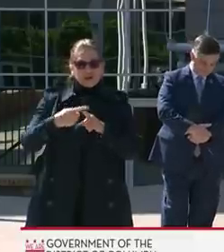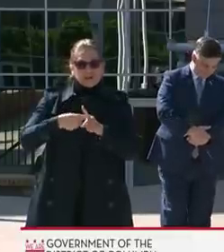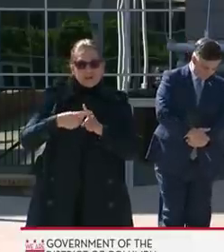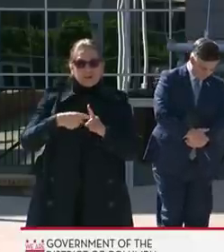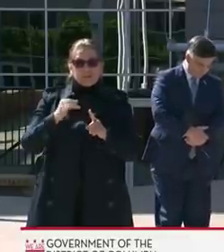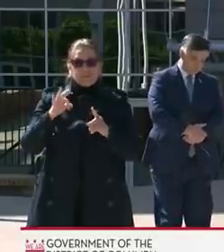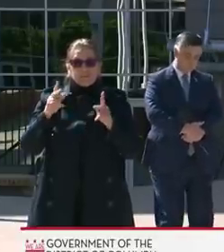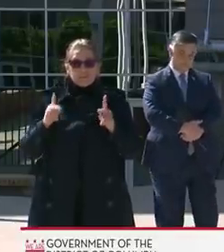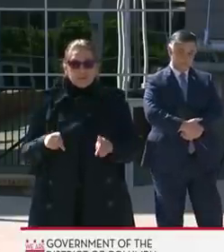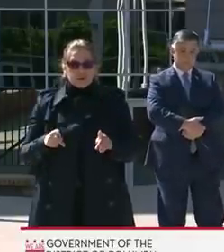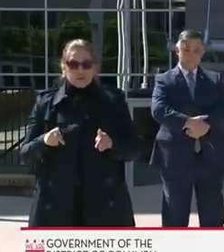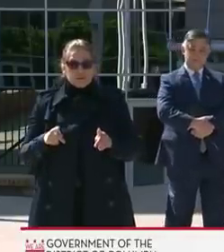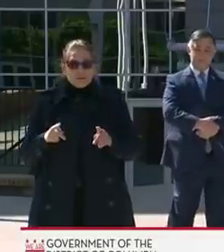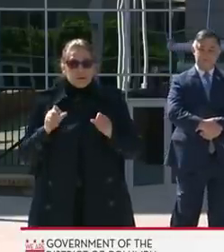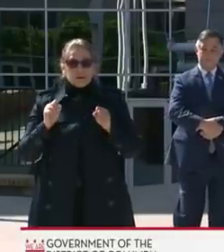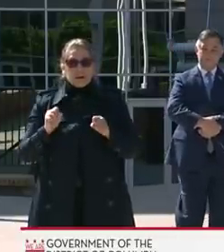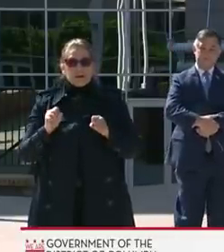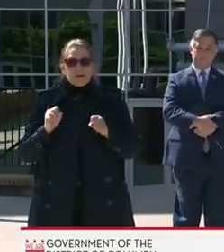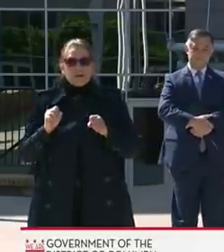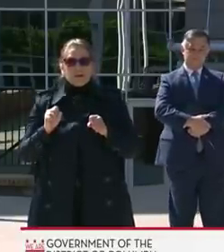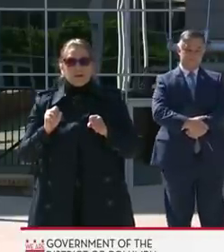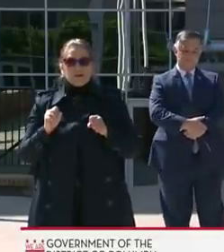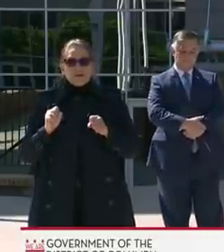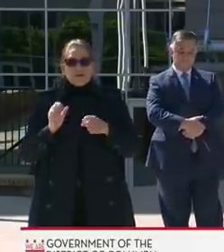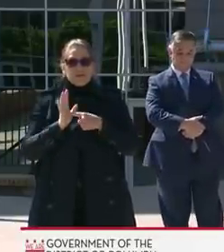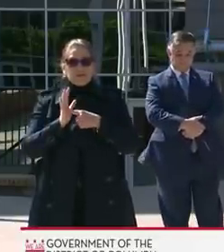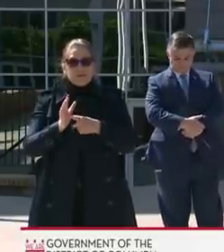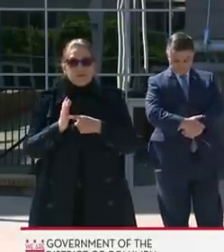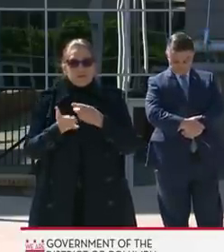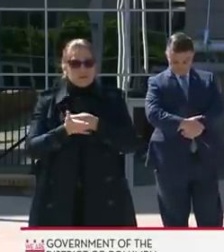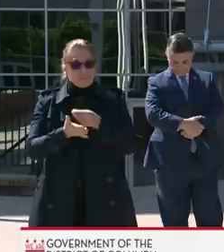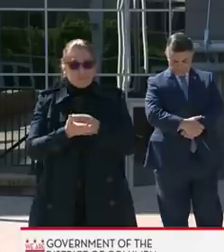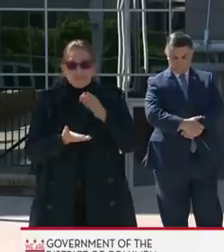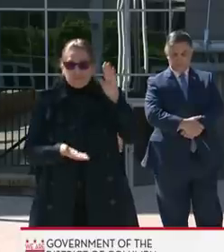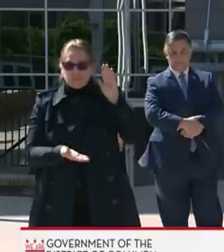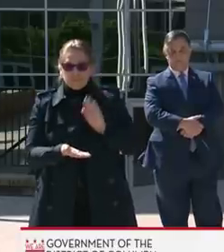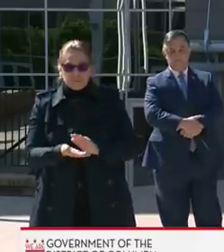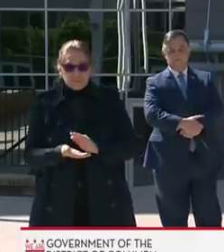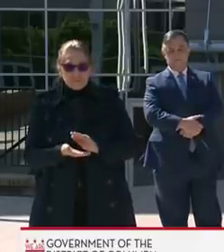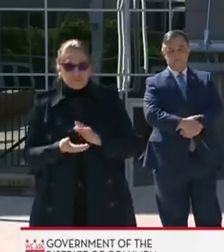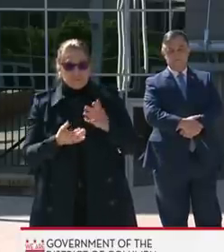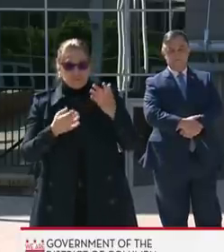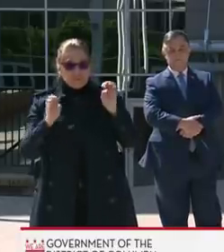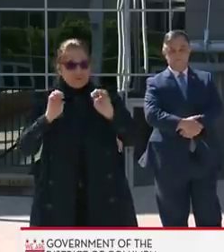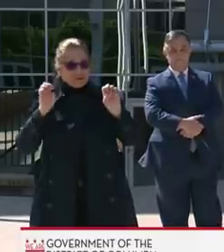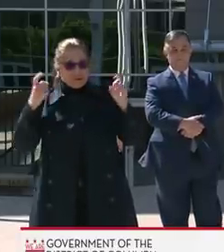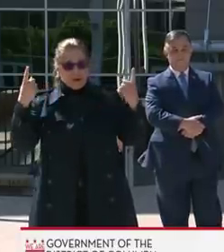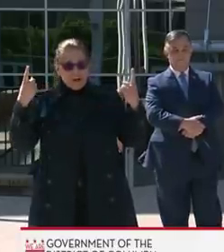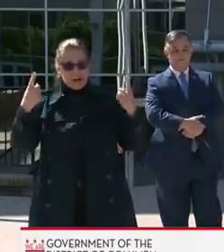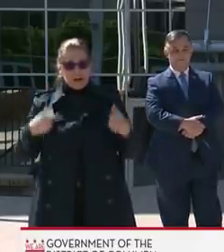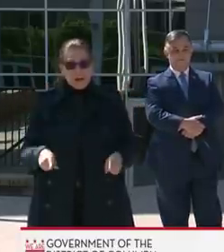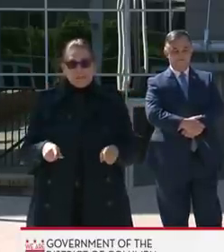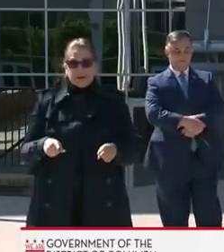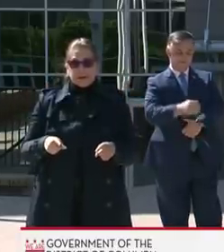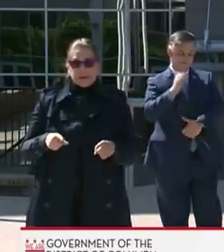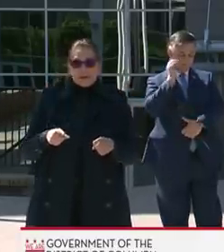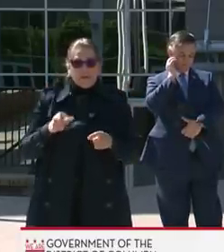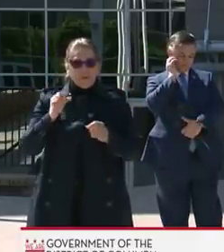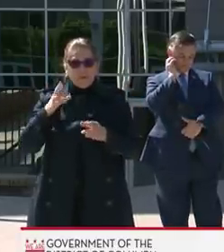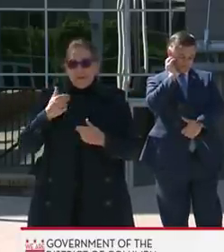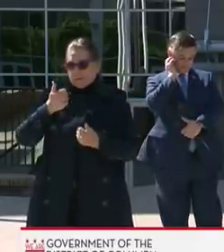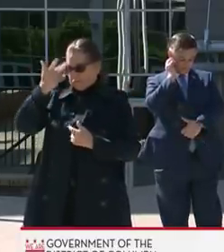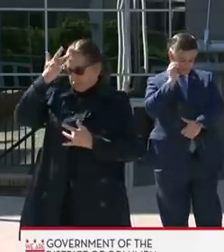business has reduced income because of the emergency, that or illness, we're talking